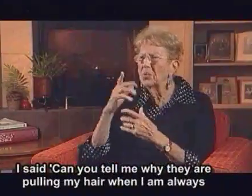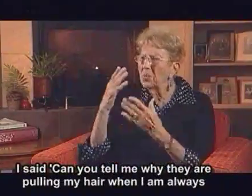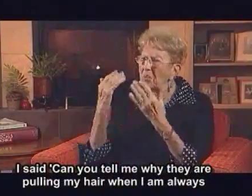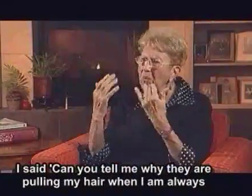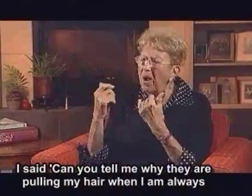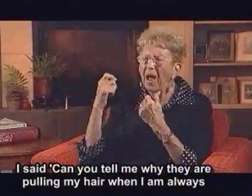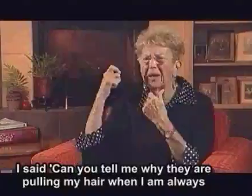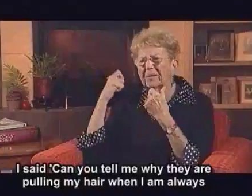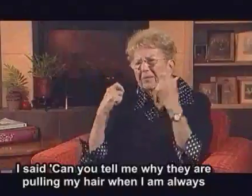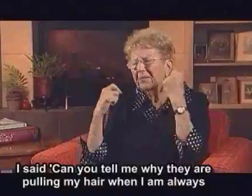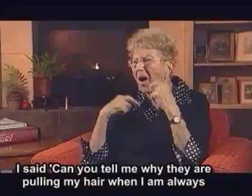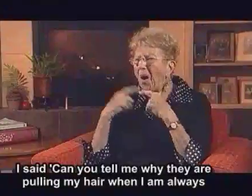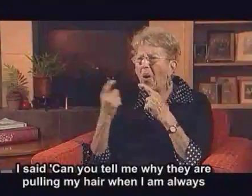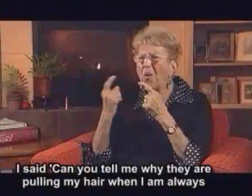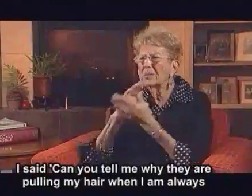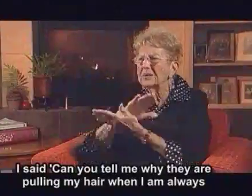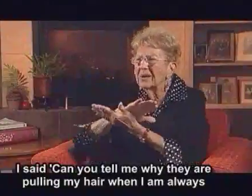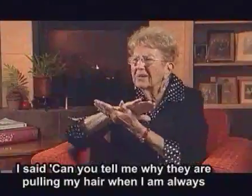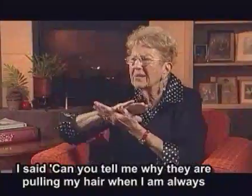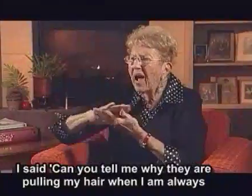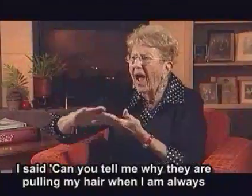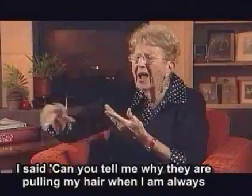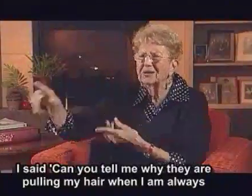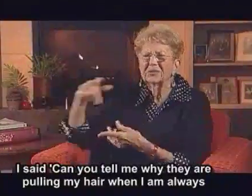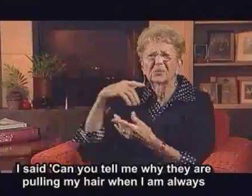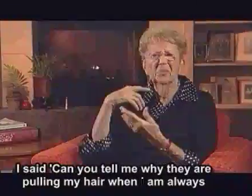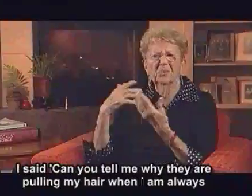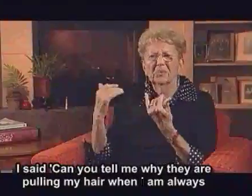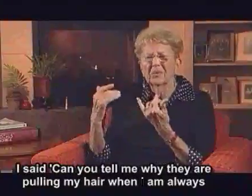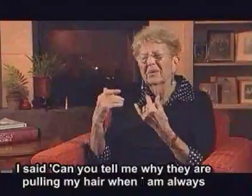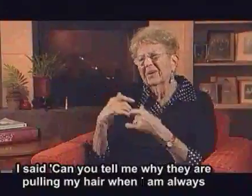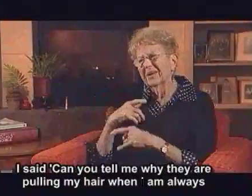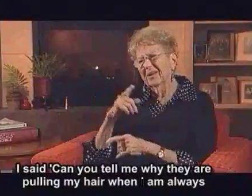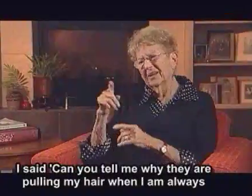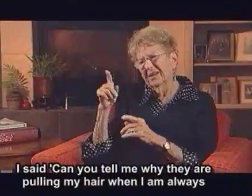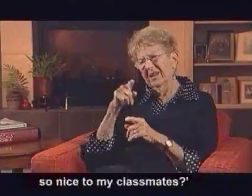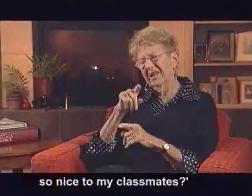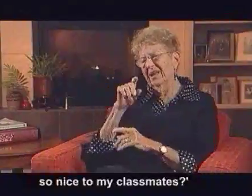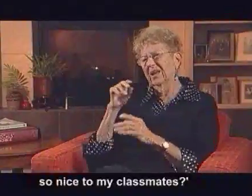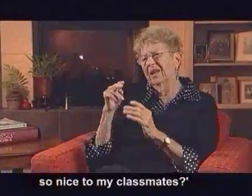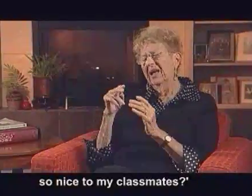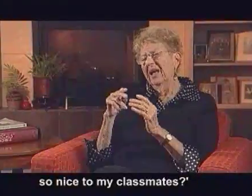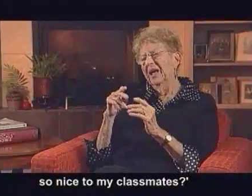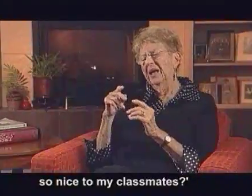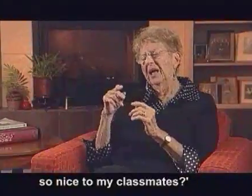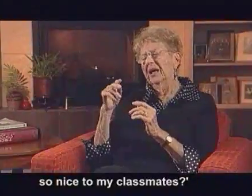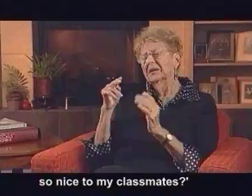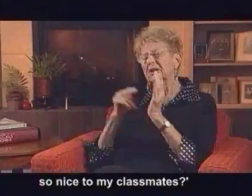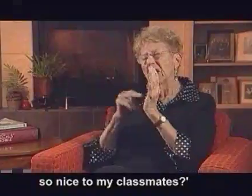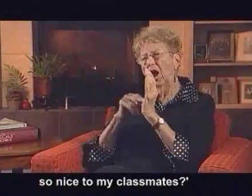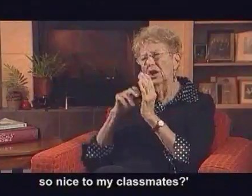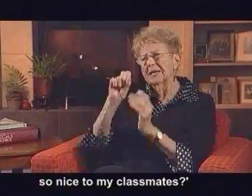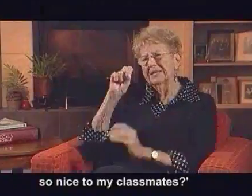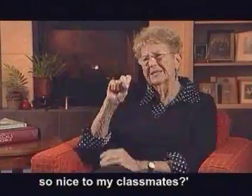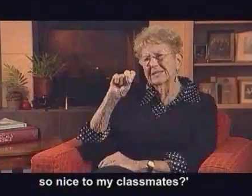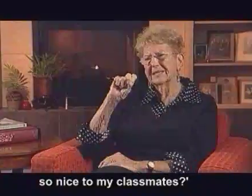I said, "Can you tell me why they're pulling my hair when I'm always so nice to my classmates?"